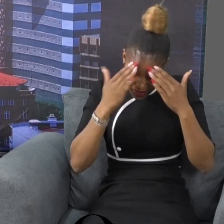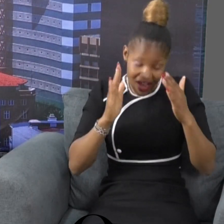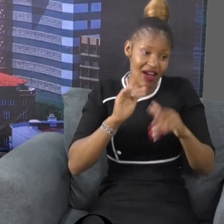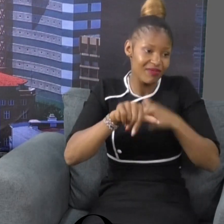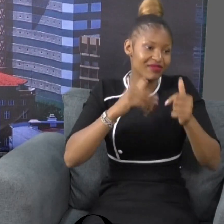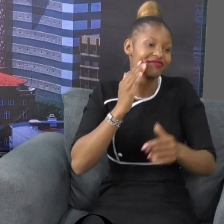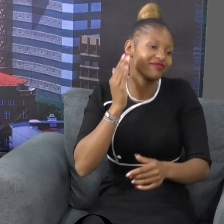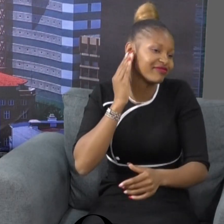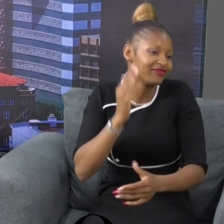I joined a hearing school